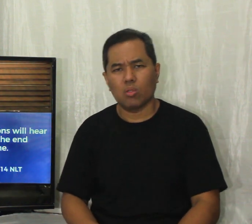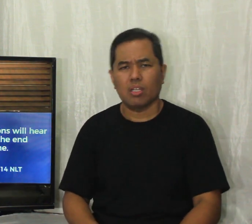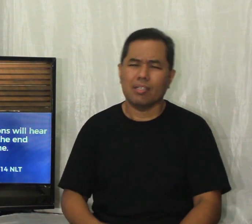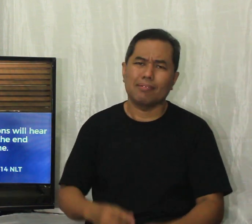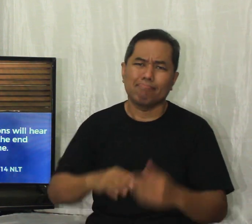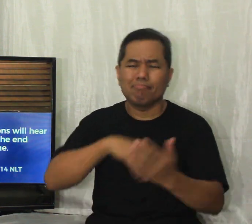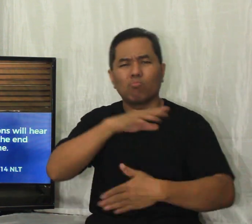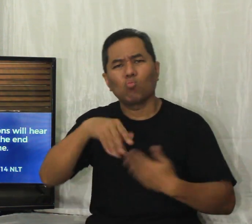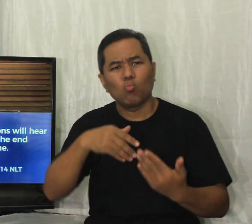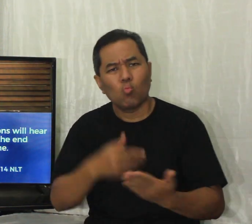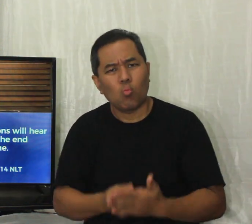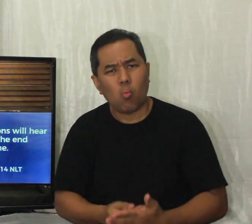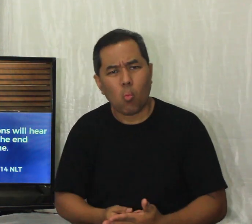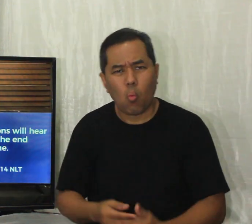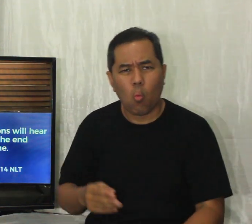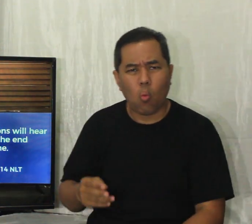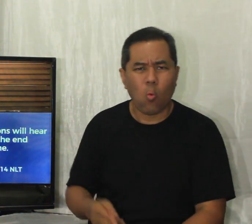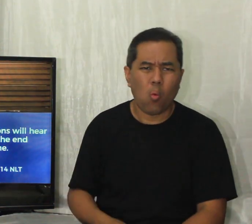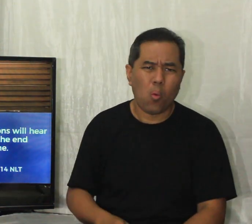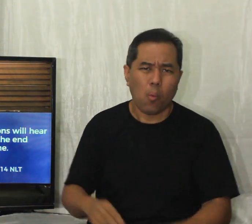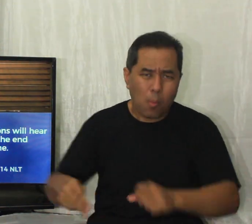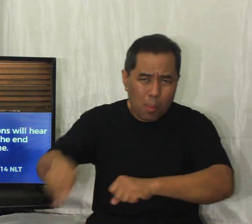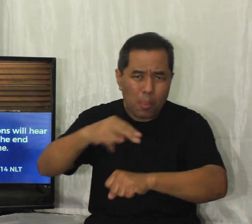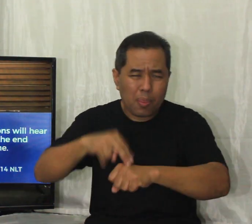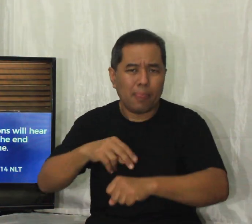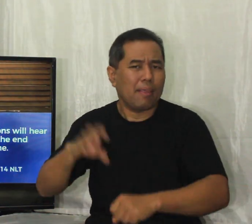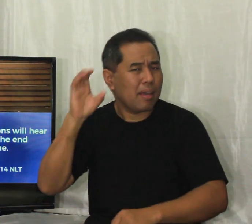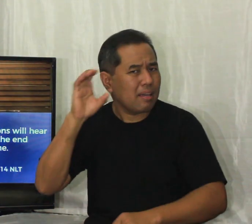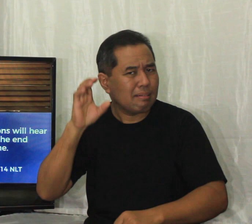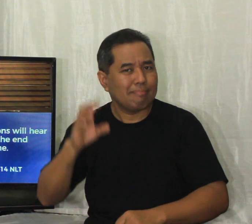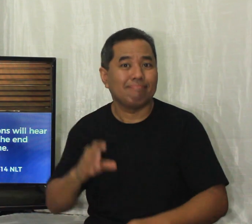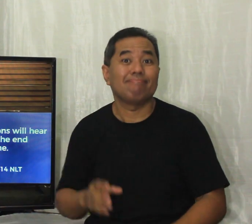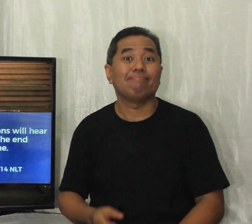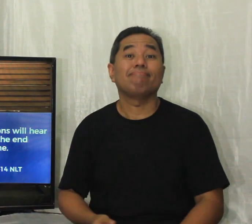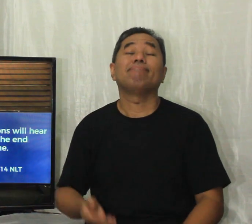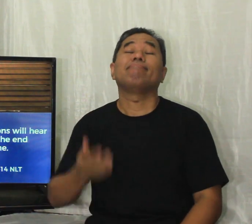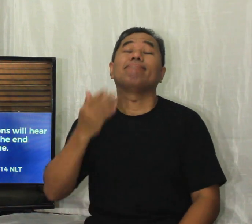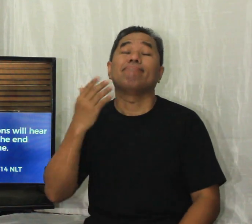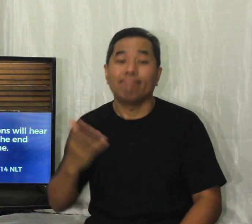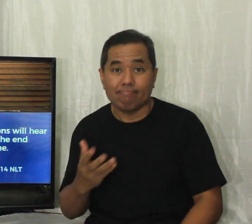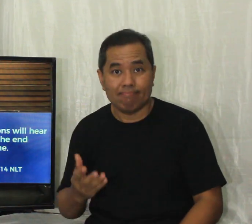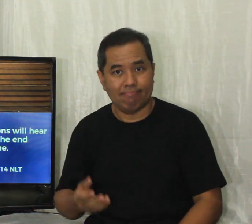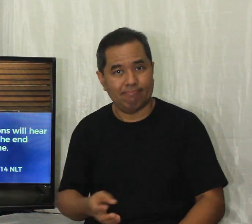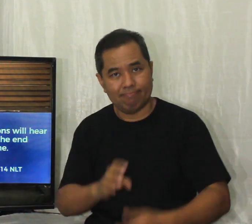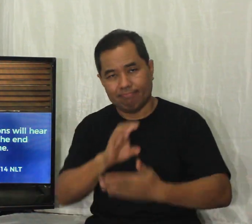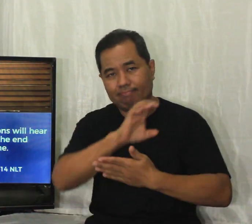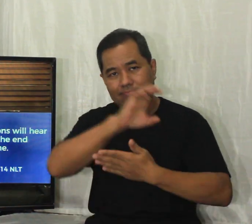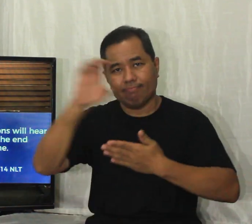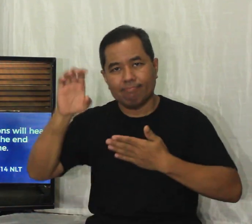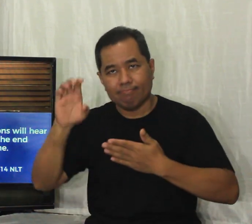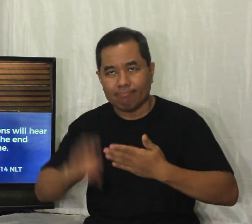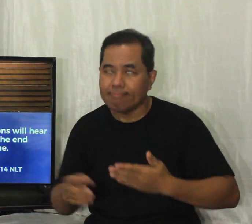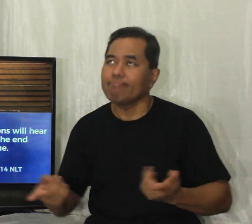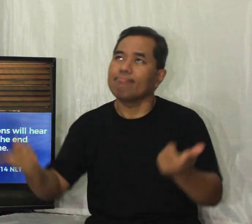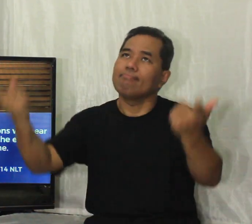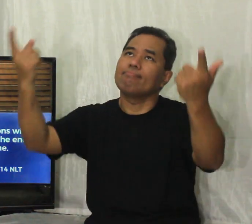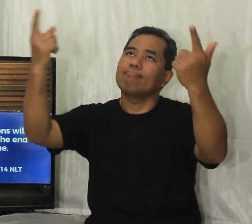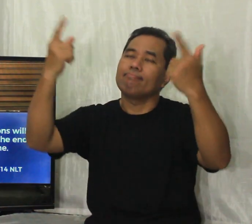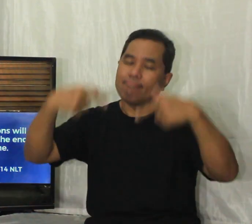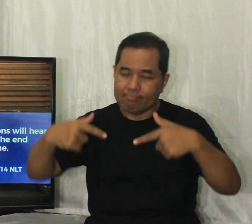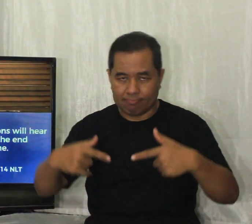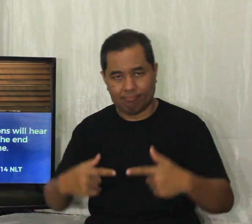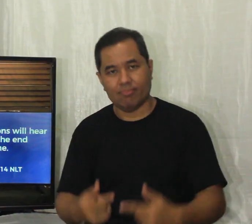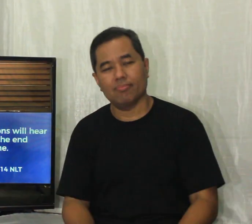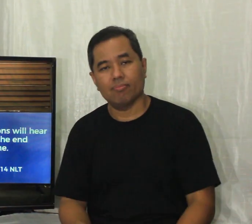and then the end will come. So, in those few words, Jesus is able to respond to them and tell them,